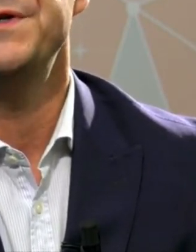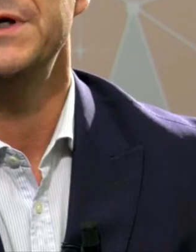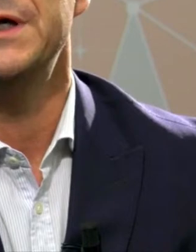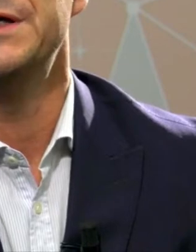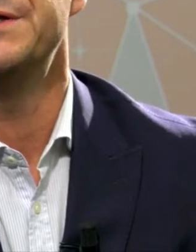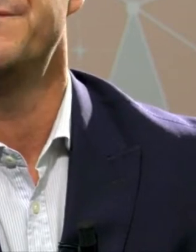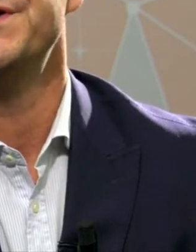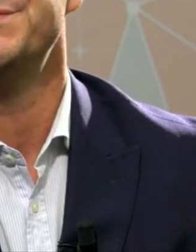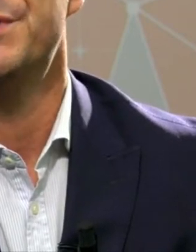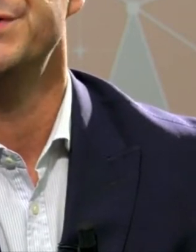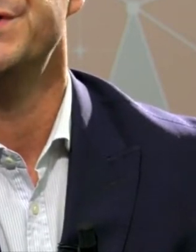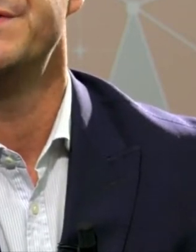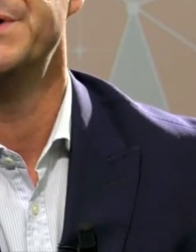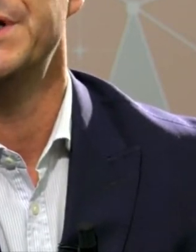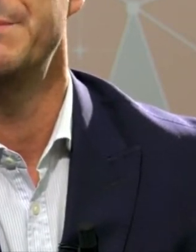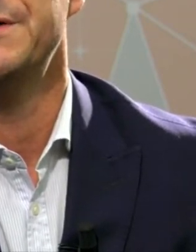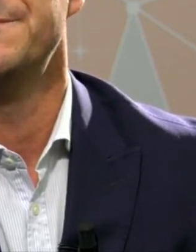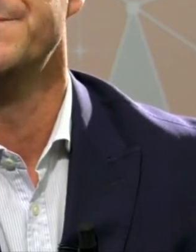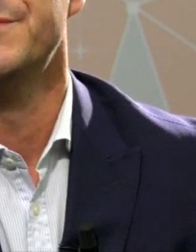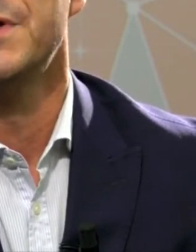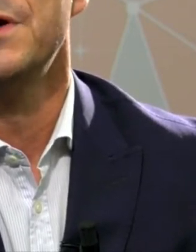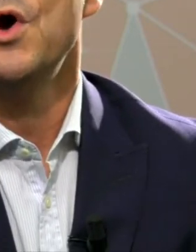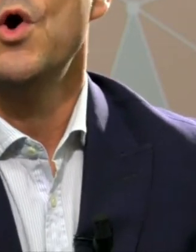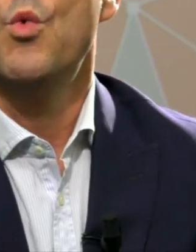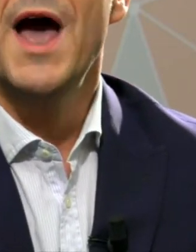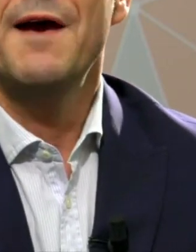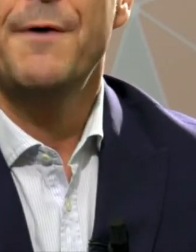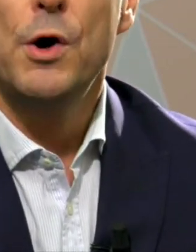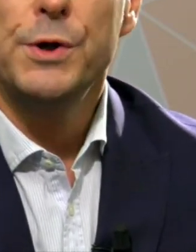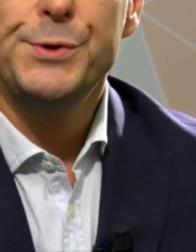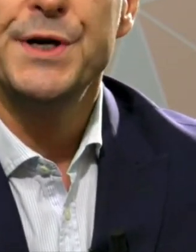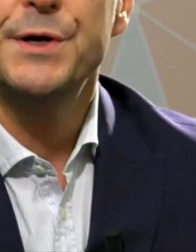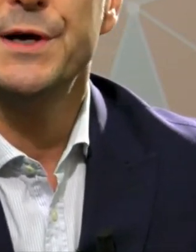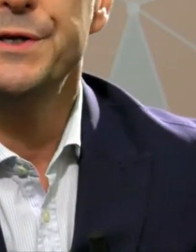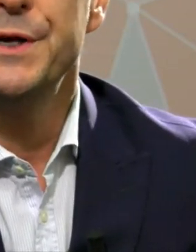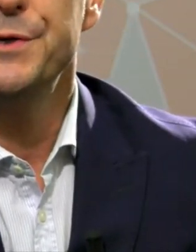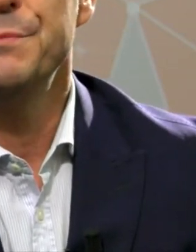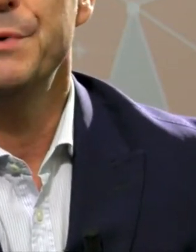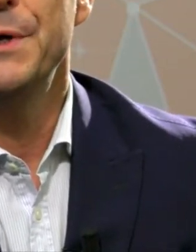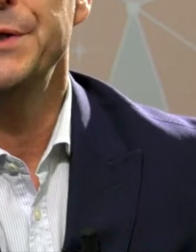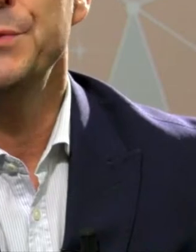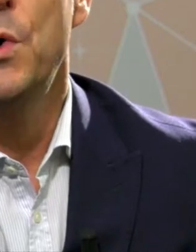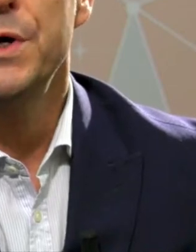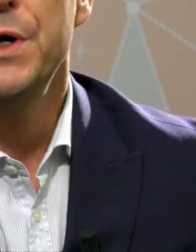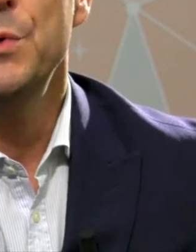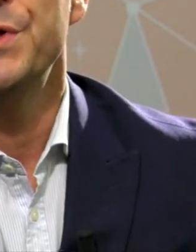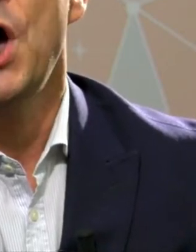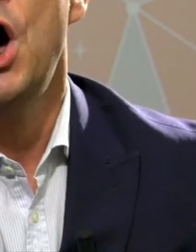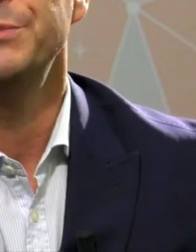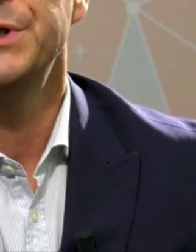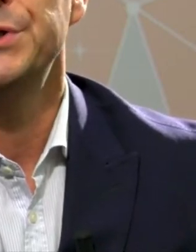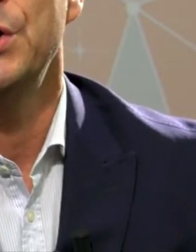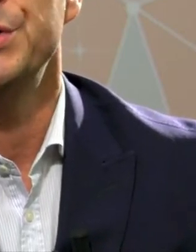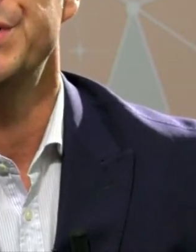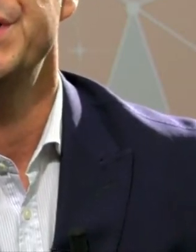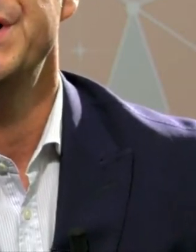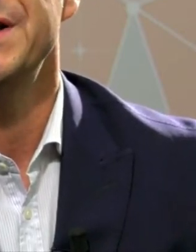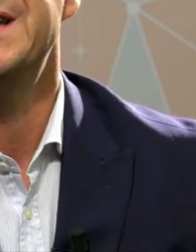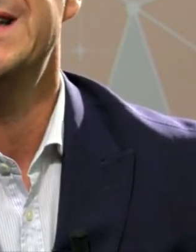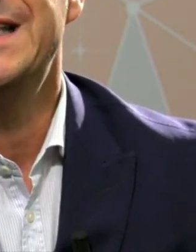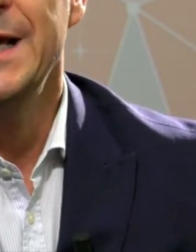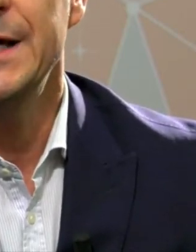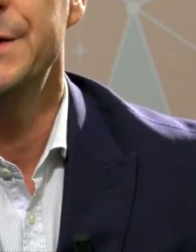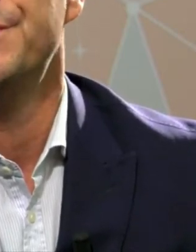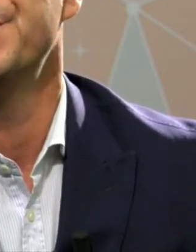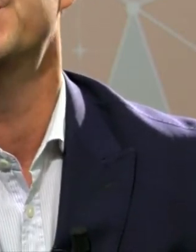more efficiency the first month of the cloud. We have also seen organizations implementing working groups on technologies in